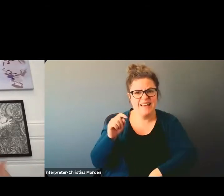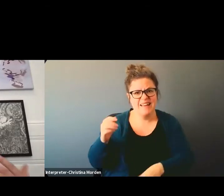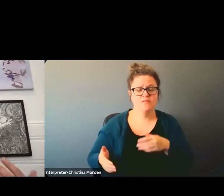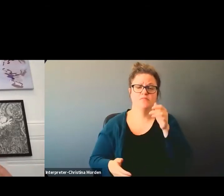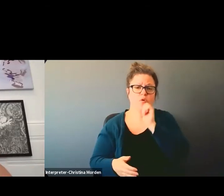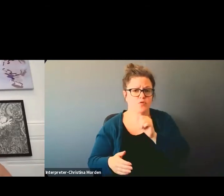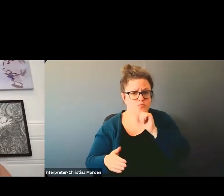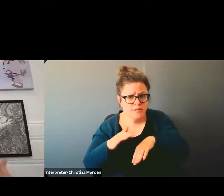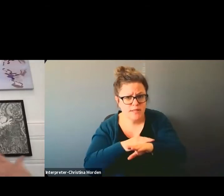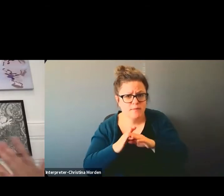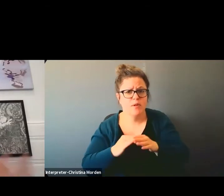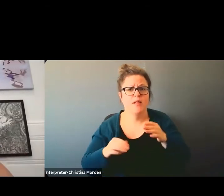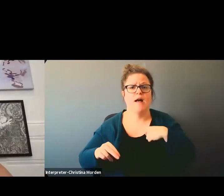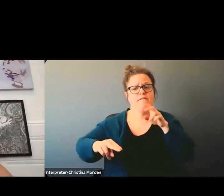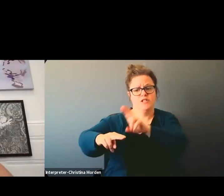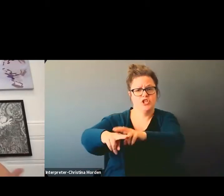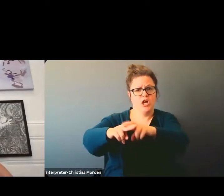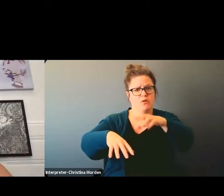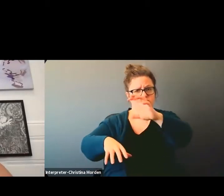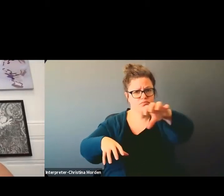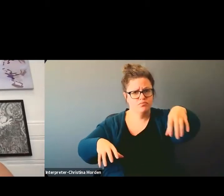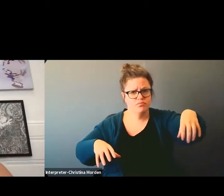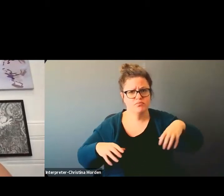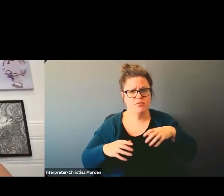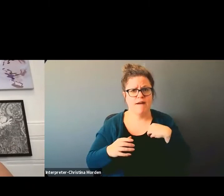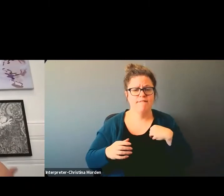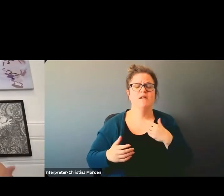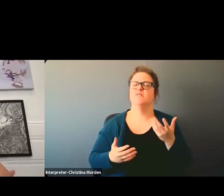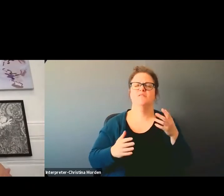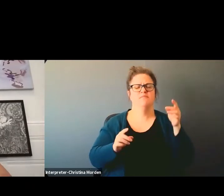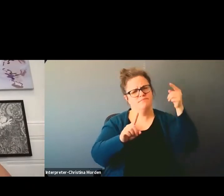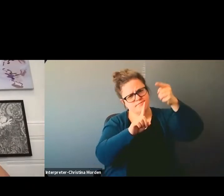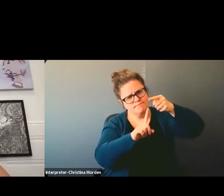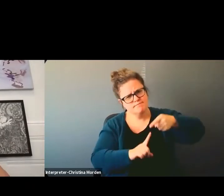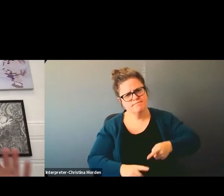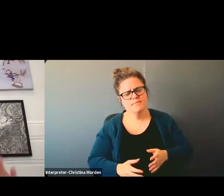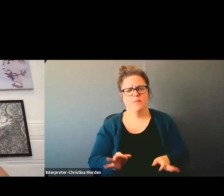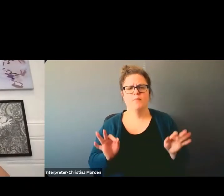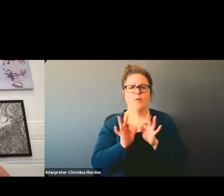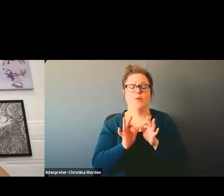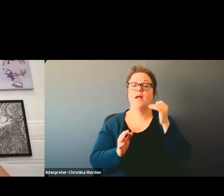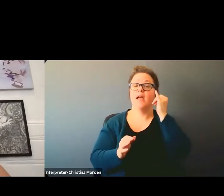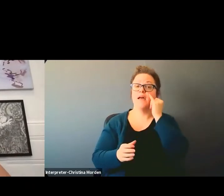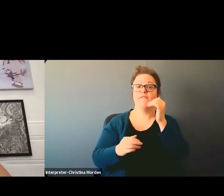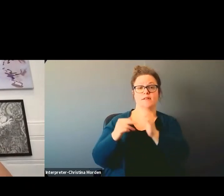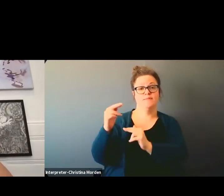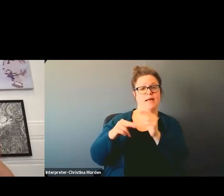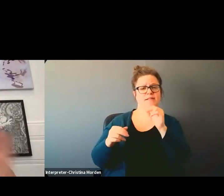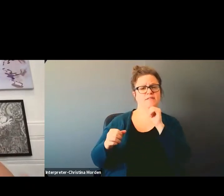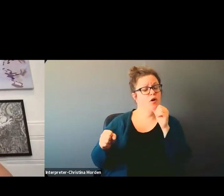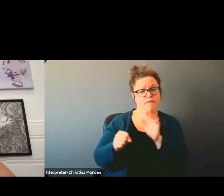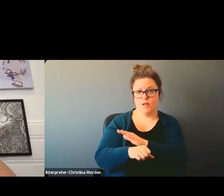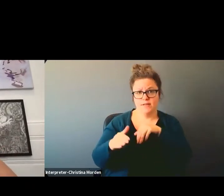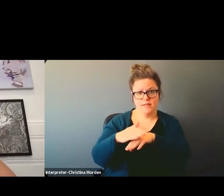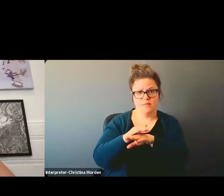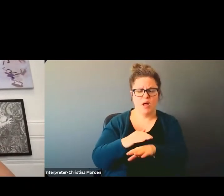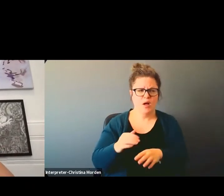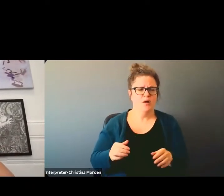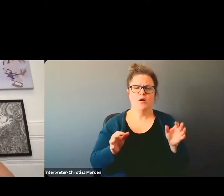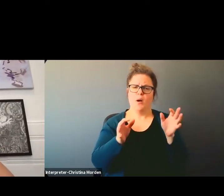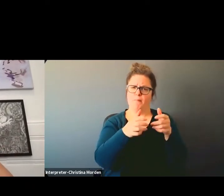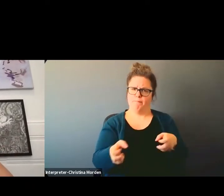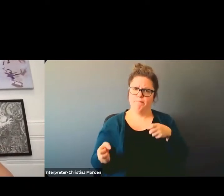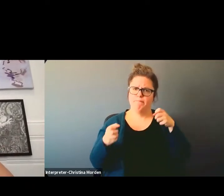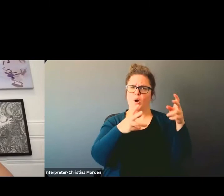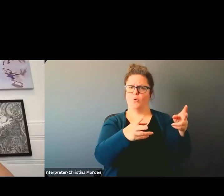there seating throughout? All of that stuff is just really important. And even if your space is not accessible, put that up there,